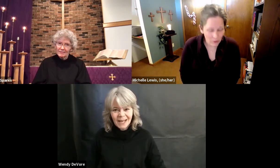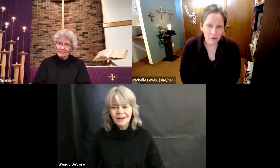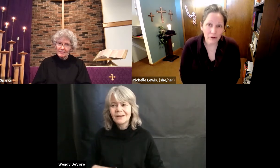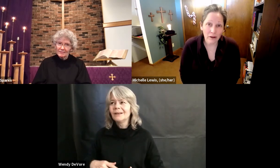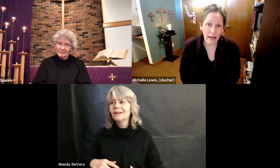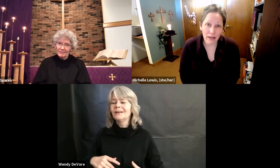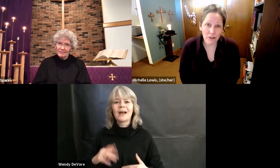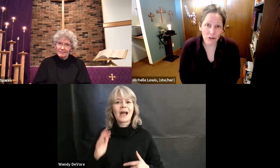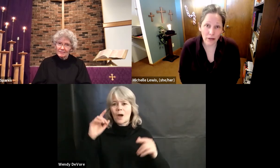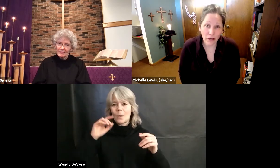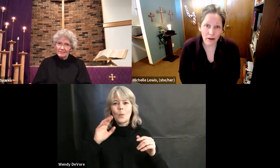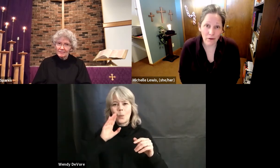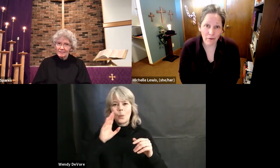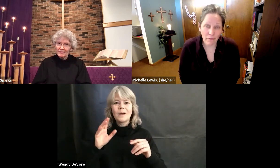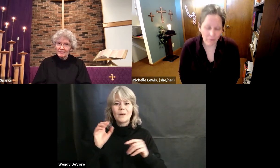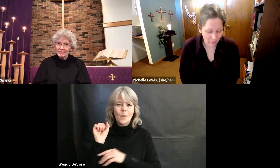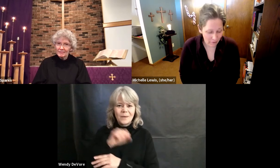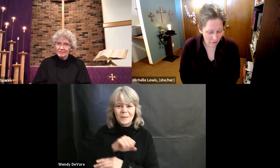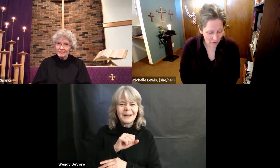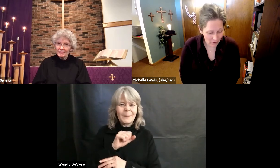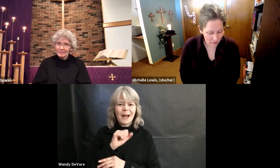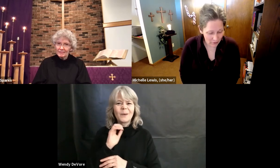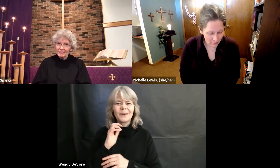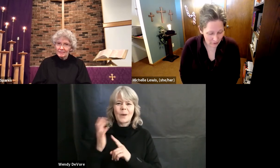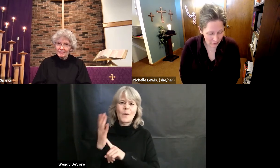hope and joy.